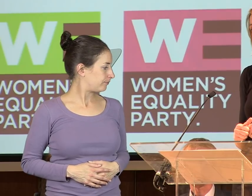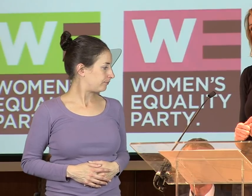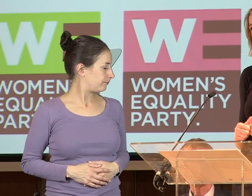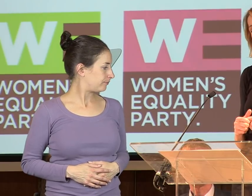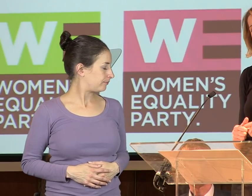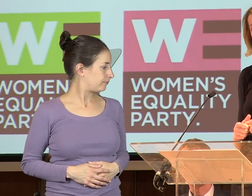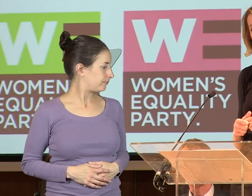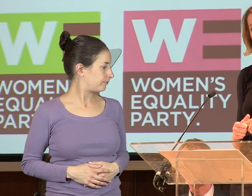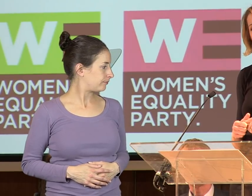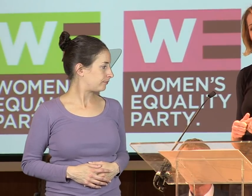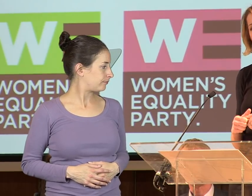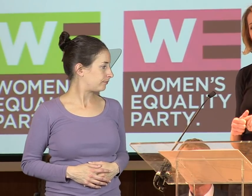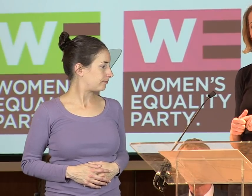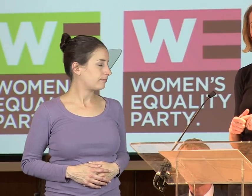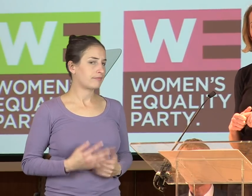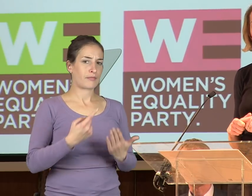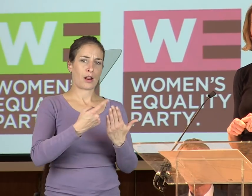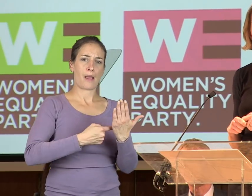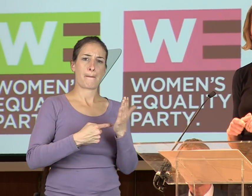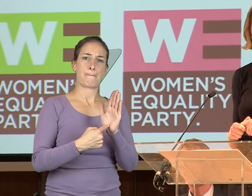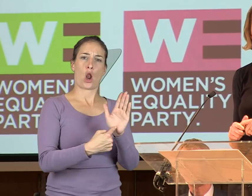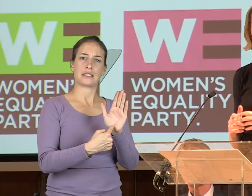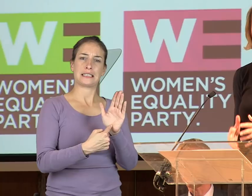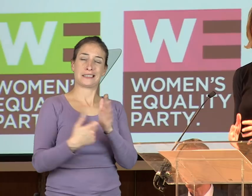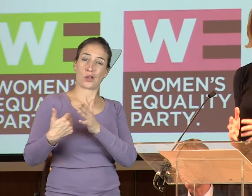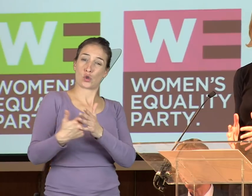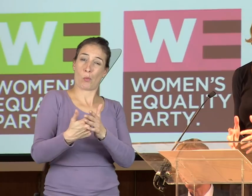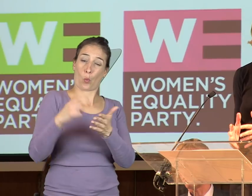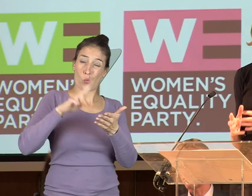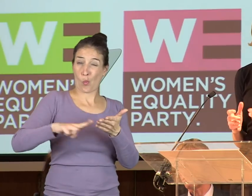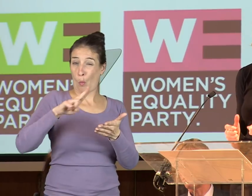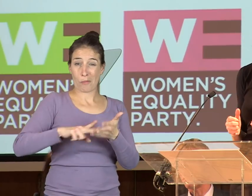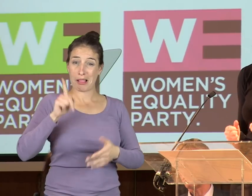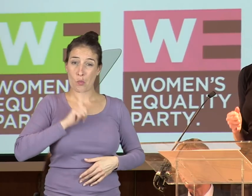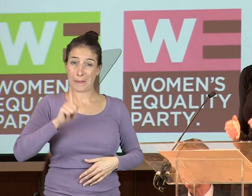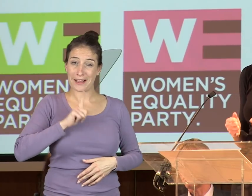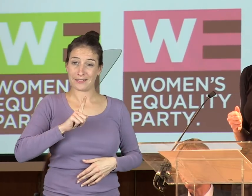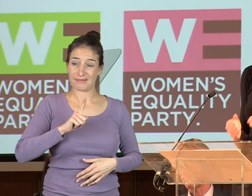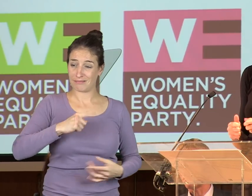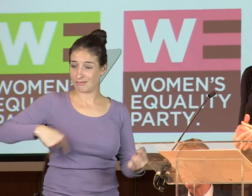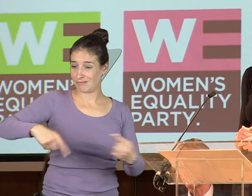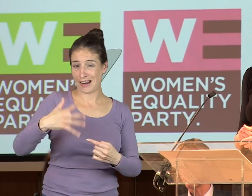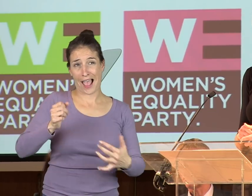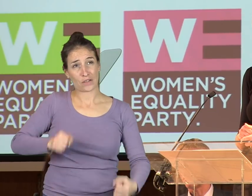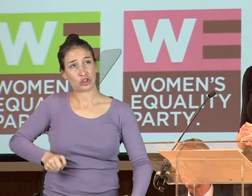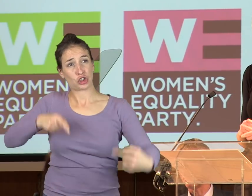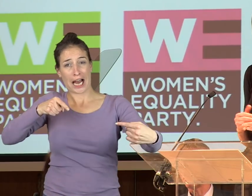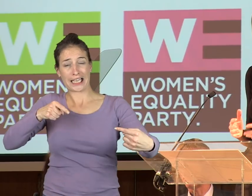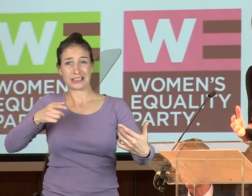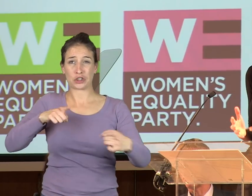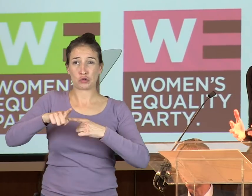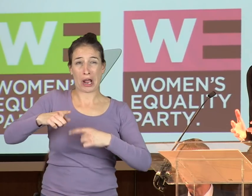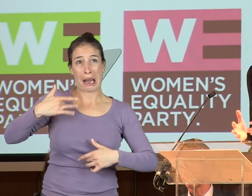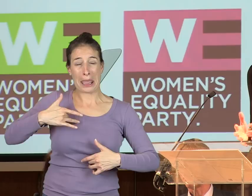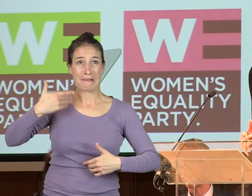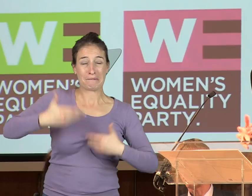Our policies support ordinary women and help them to overcome the challenges of living and working in a structurally sexist society. The